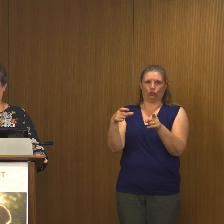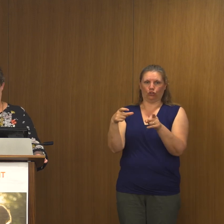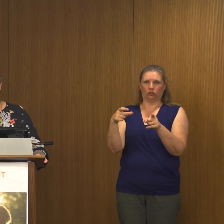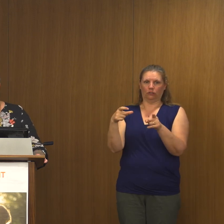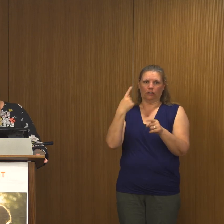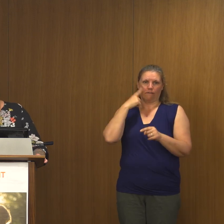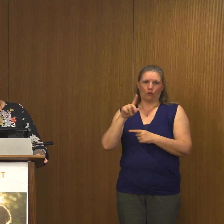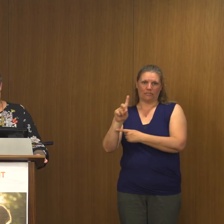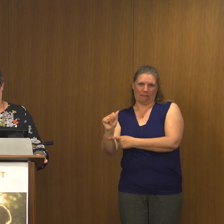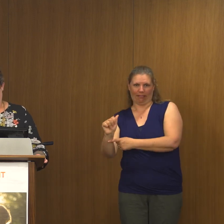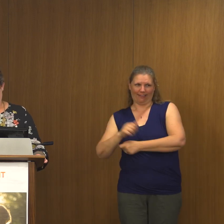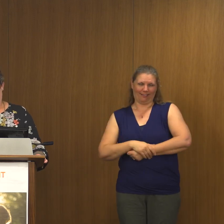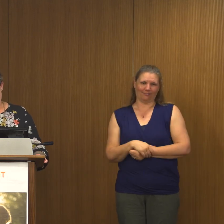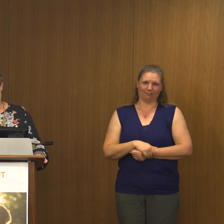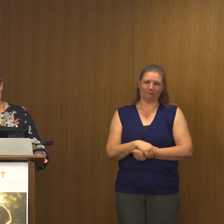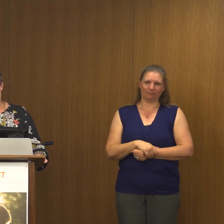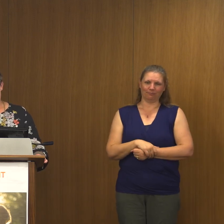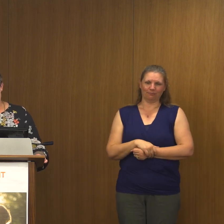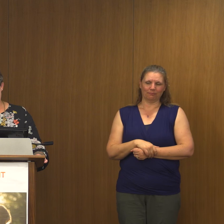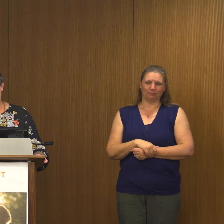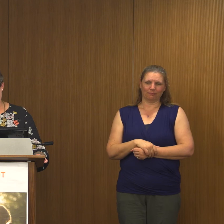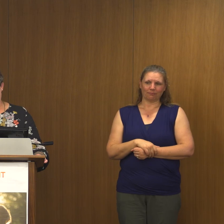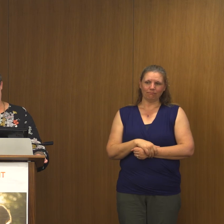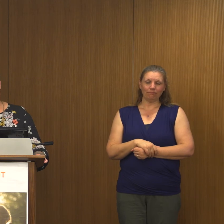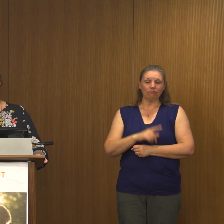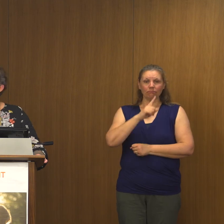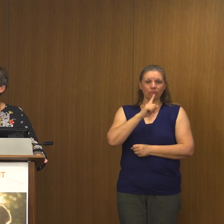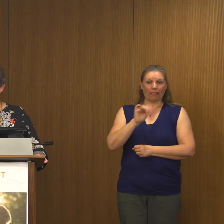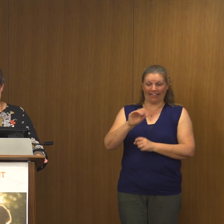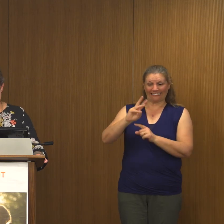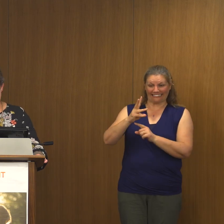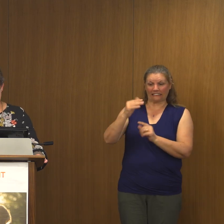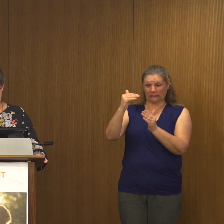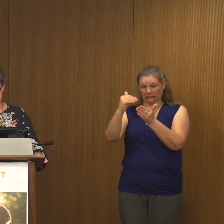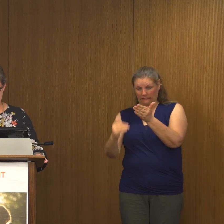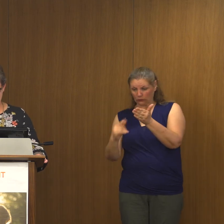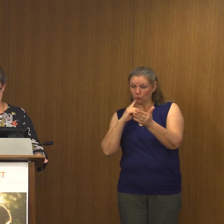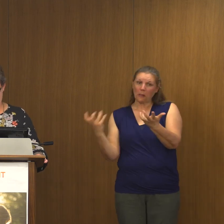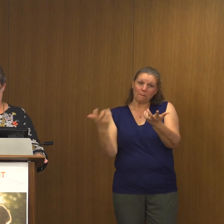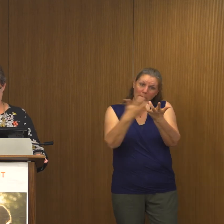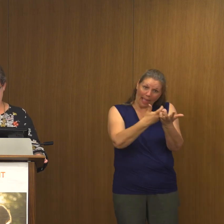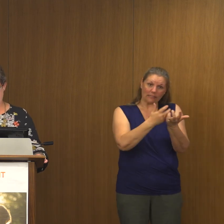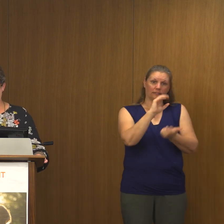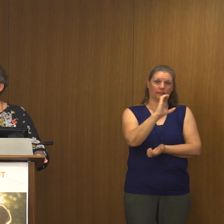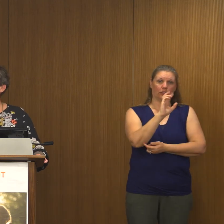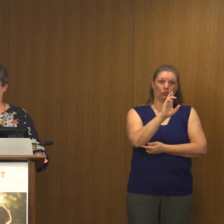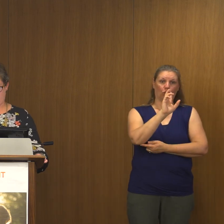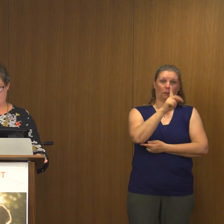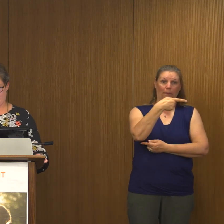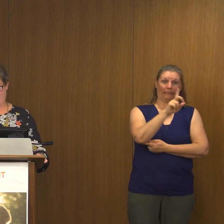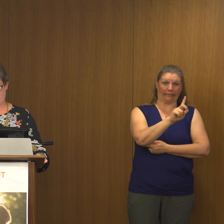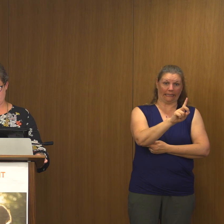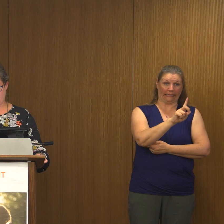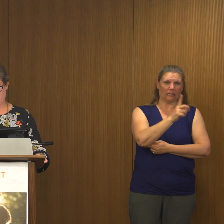jar. Which I believe actually they do reflect the spirit of the CRPD in the lives of families. And a brief